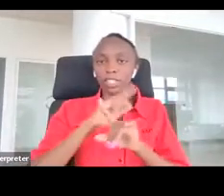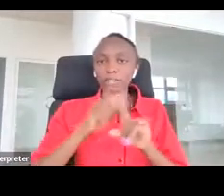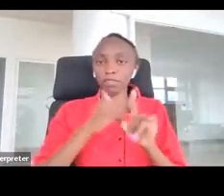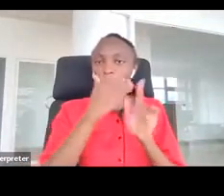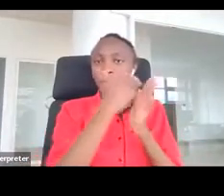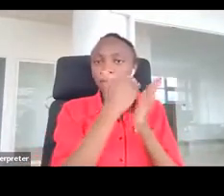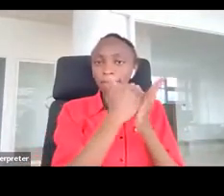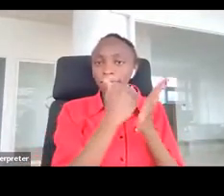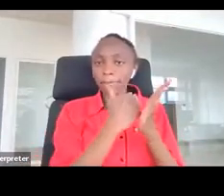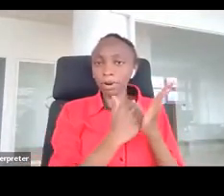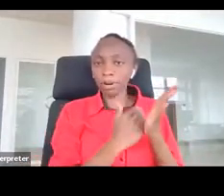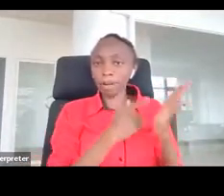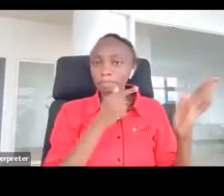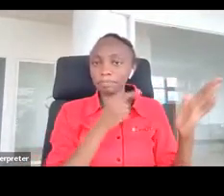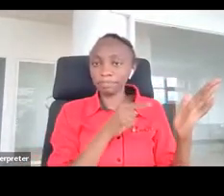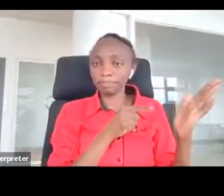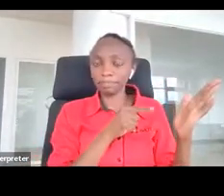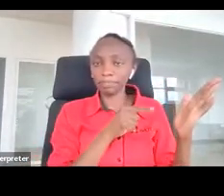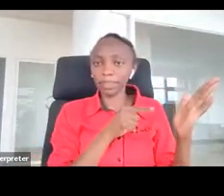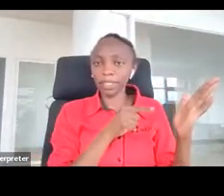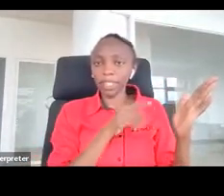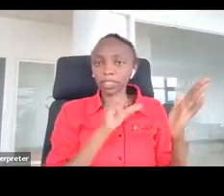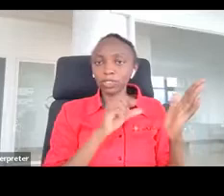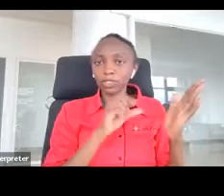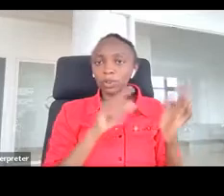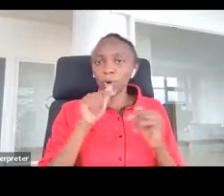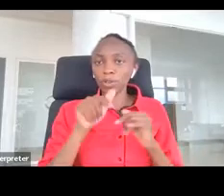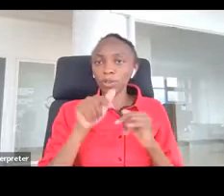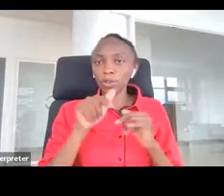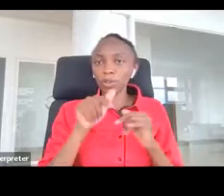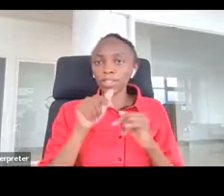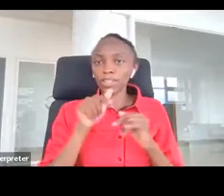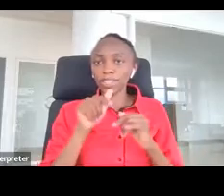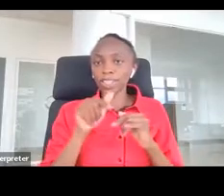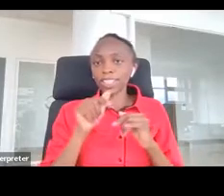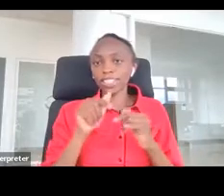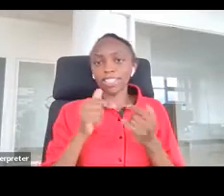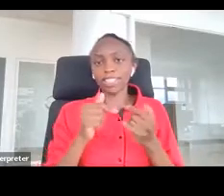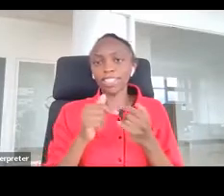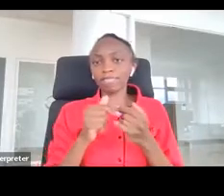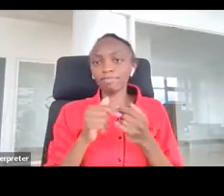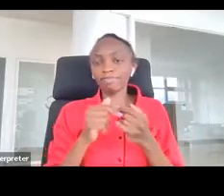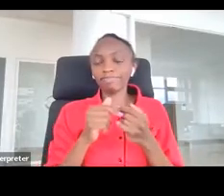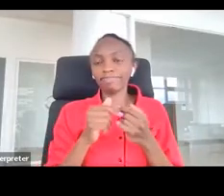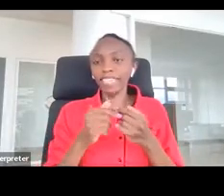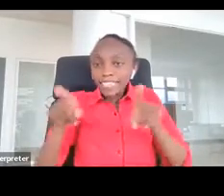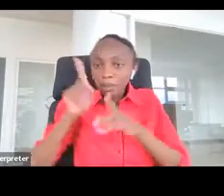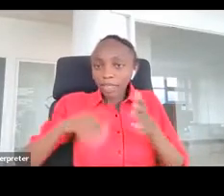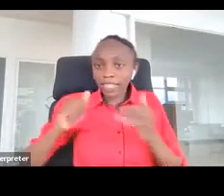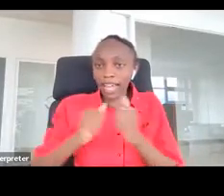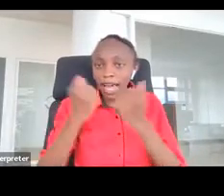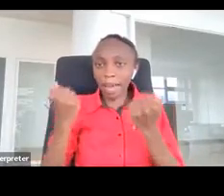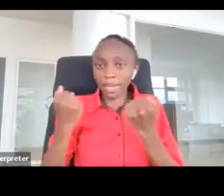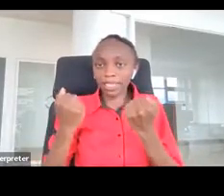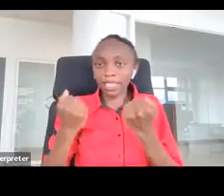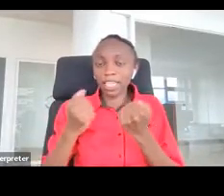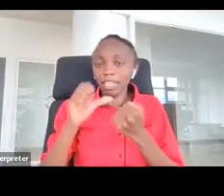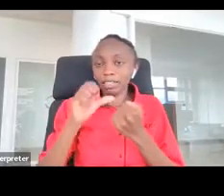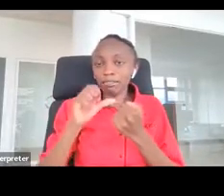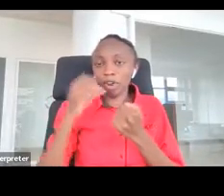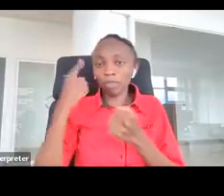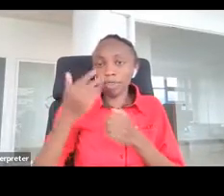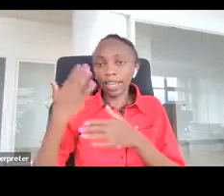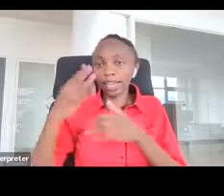know. So this is not different. The 2021 Digital Essay